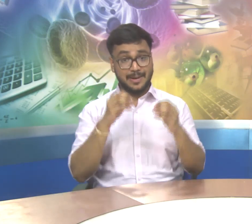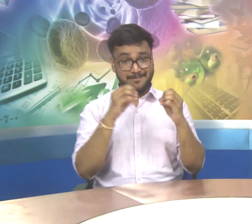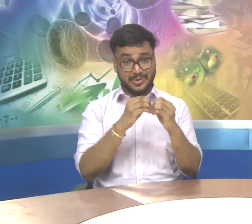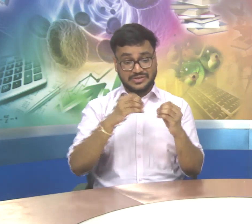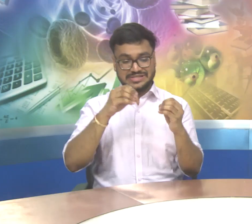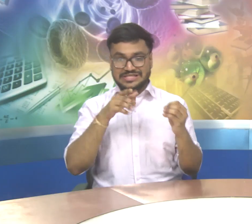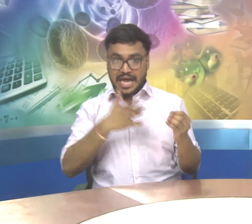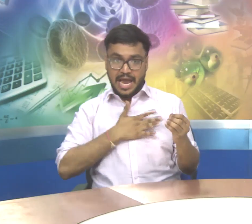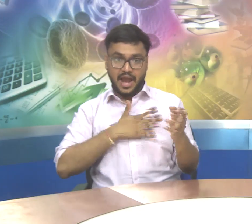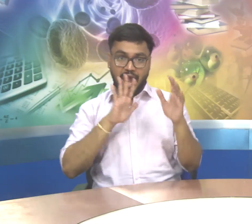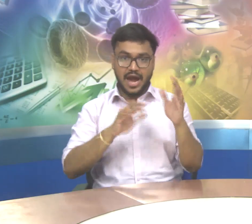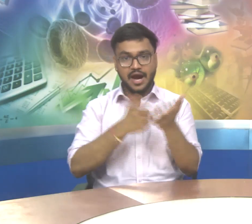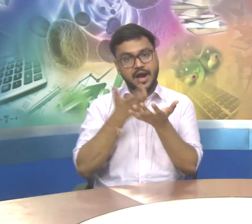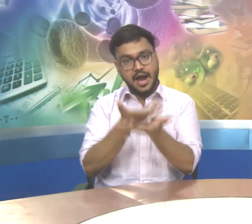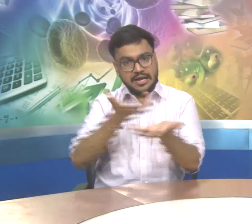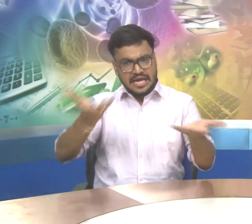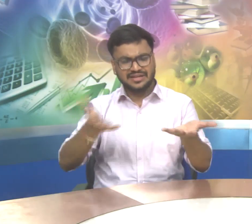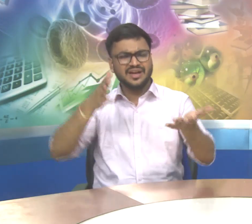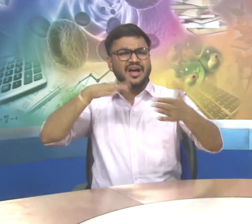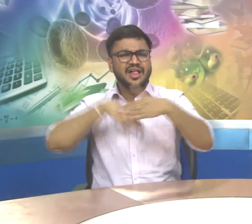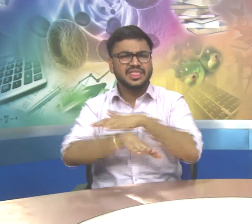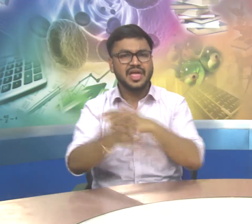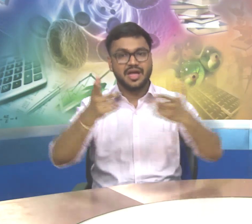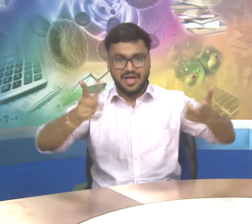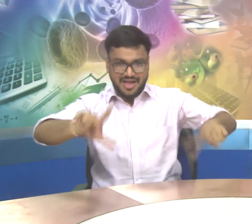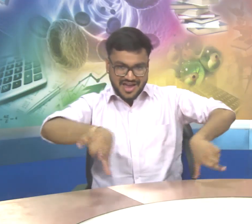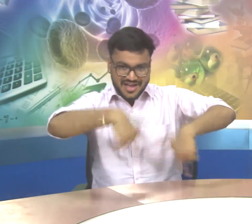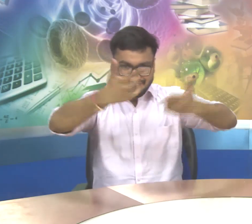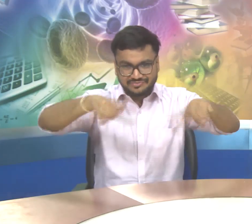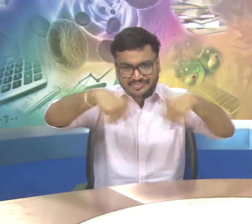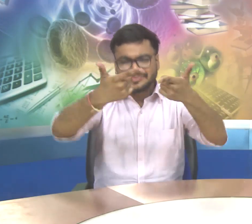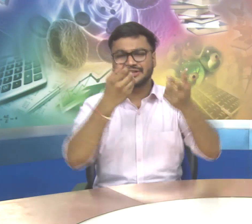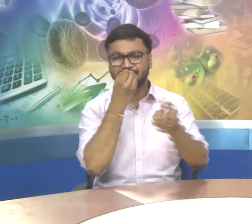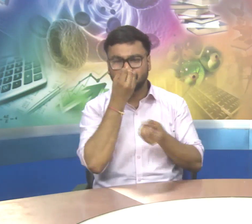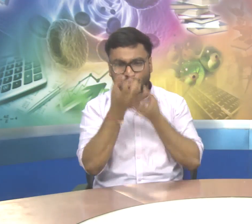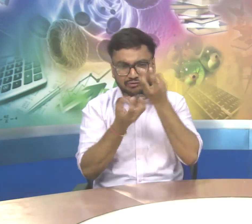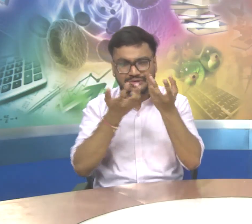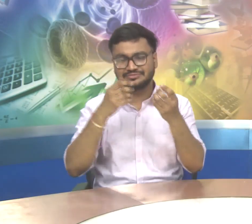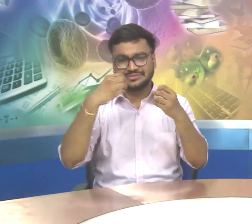These includes plants, animals and microorganisms,